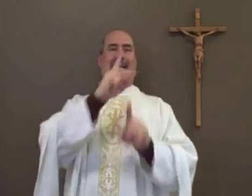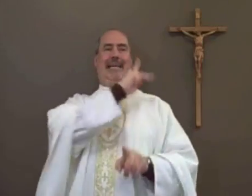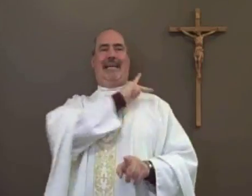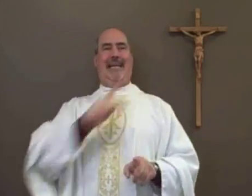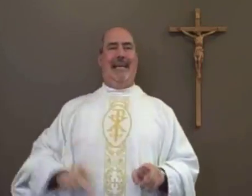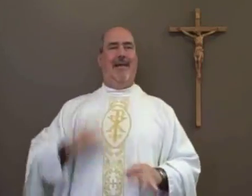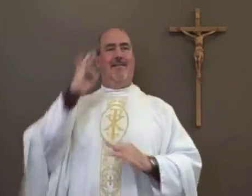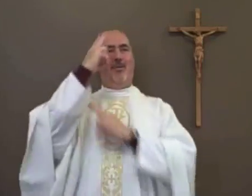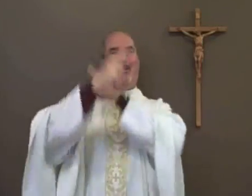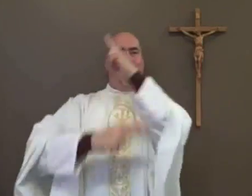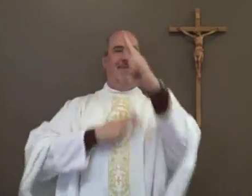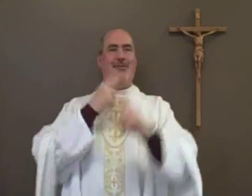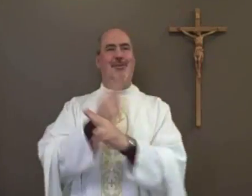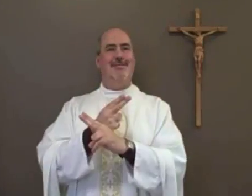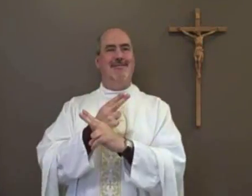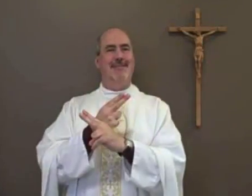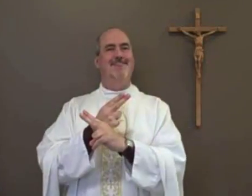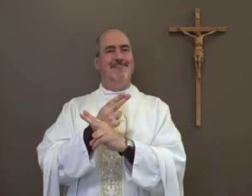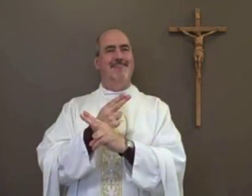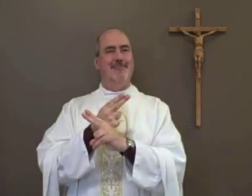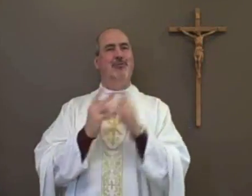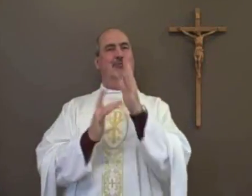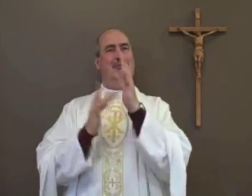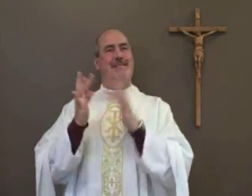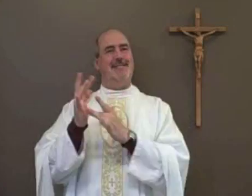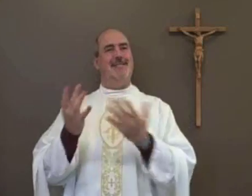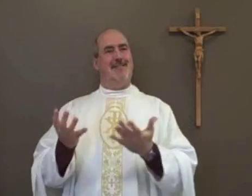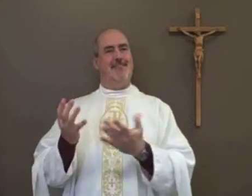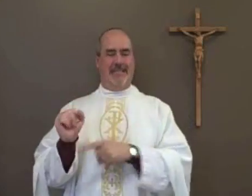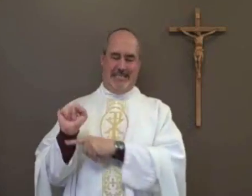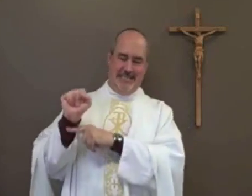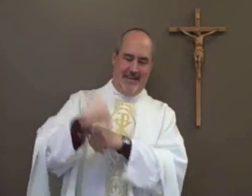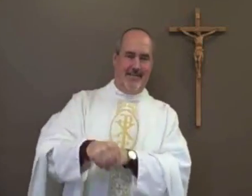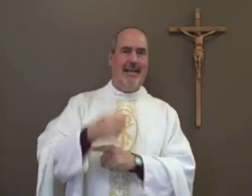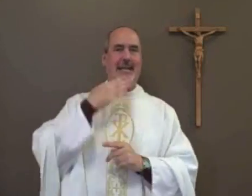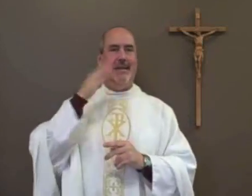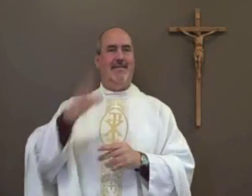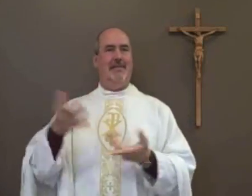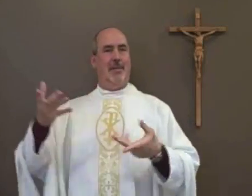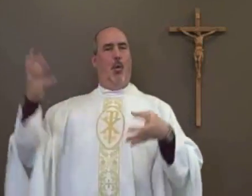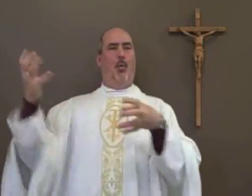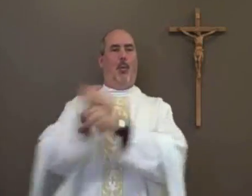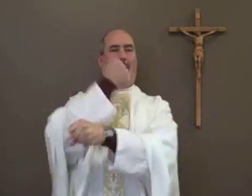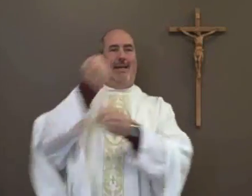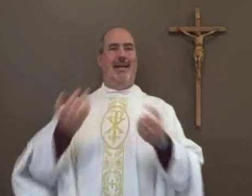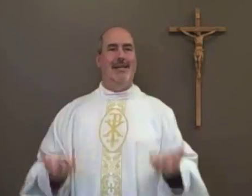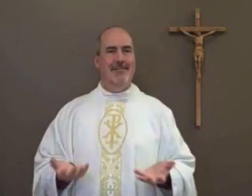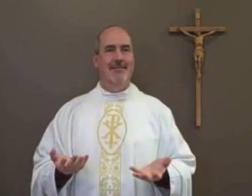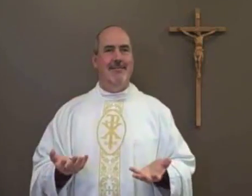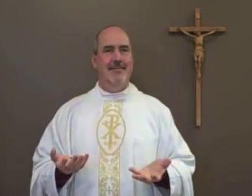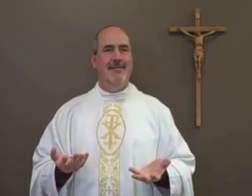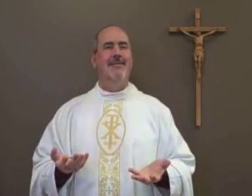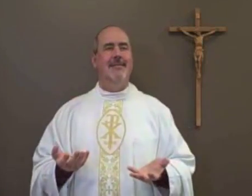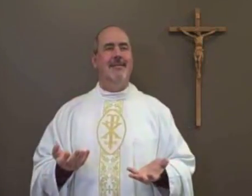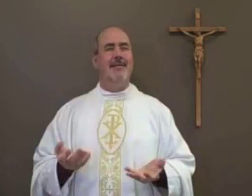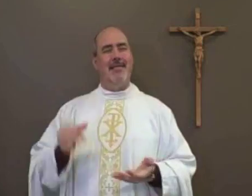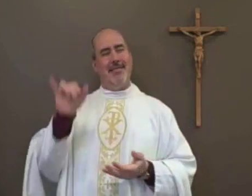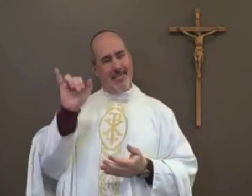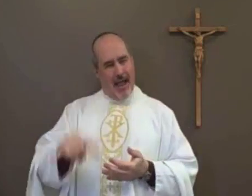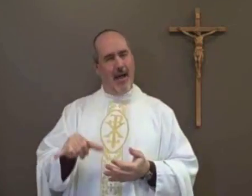the right hand of the Father as King of the entire universe. Jesus again defeated evil and